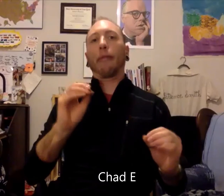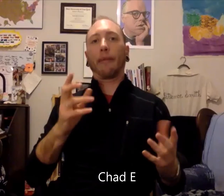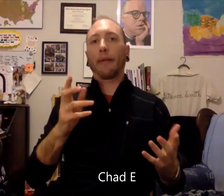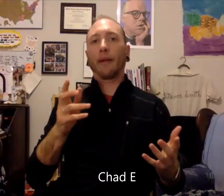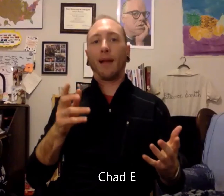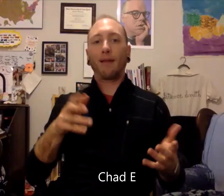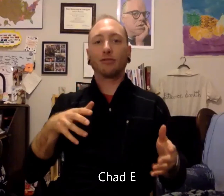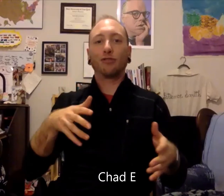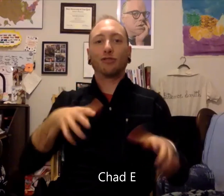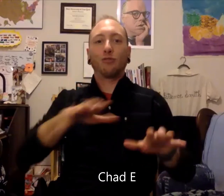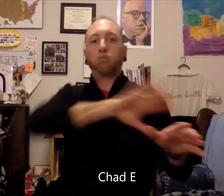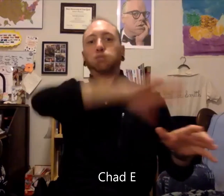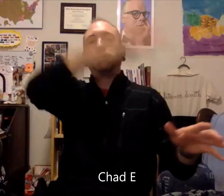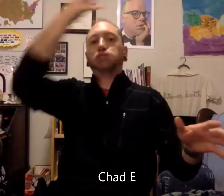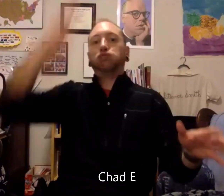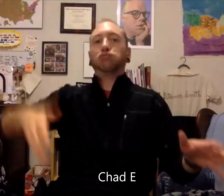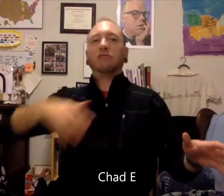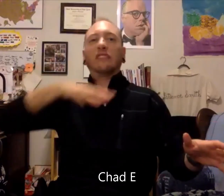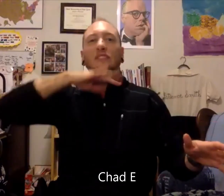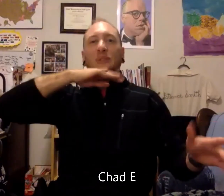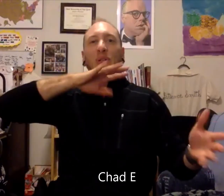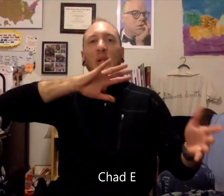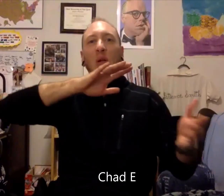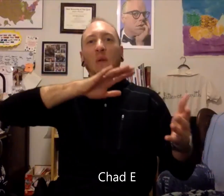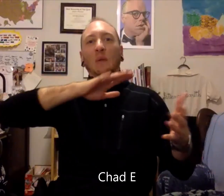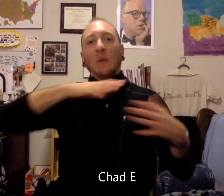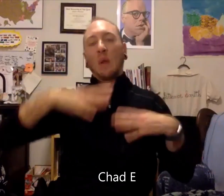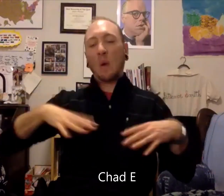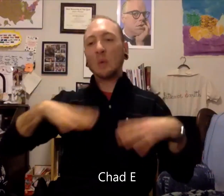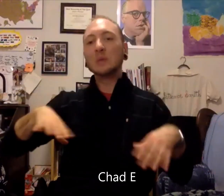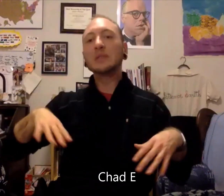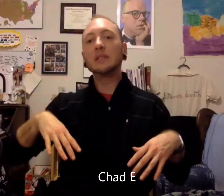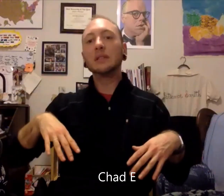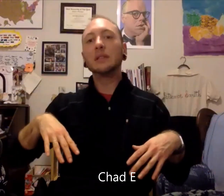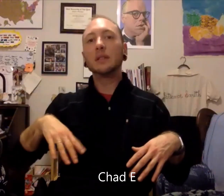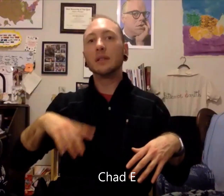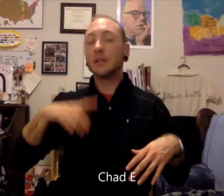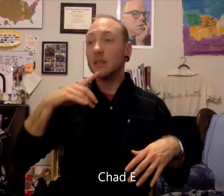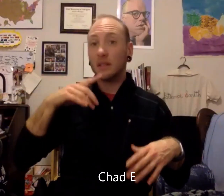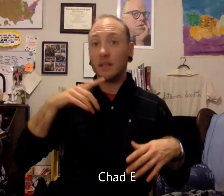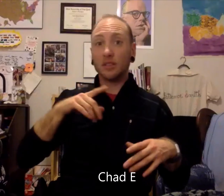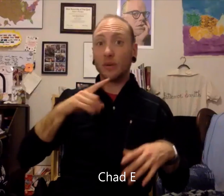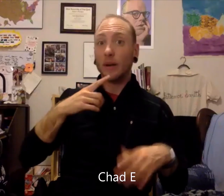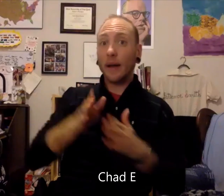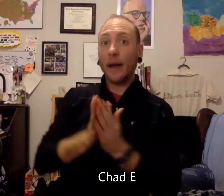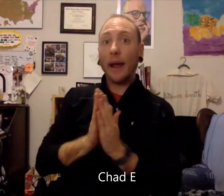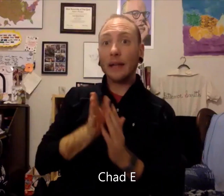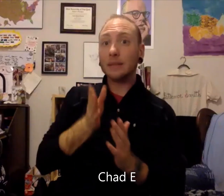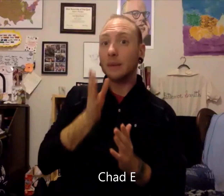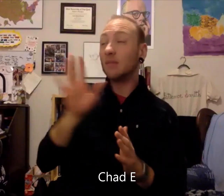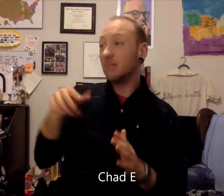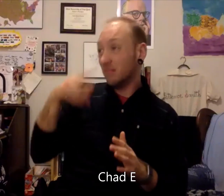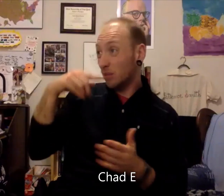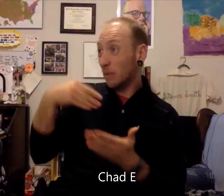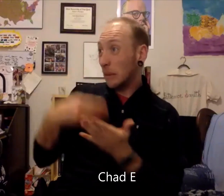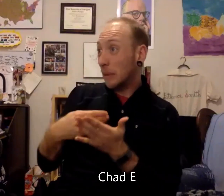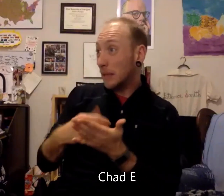her husband were leaving. I asked them, can I have some money to do laundry? So she gave me $5, and they left, and I was going